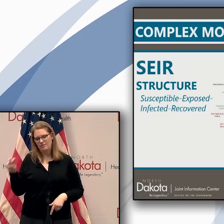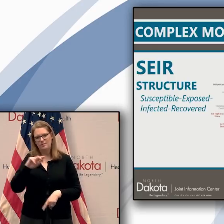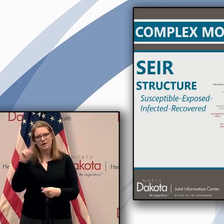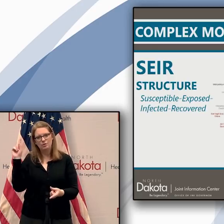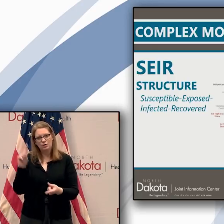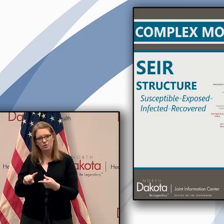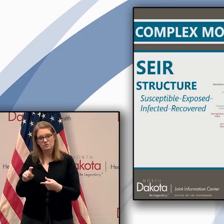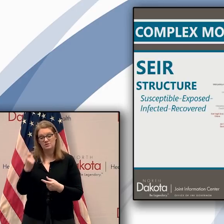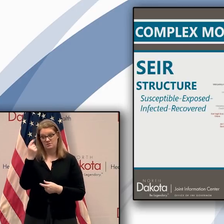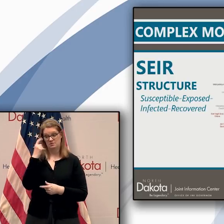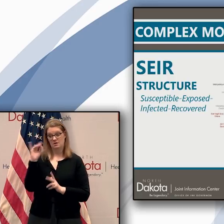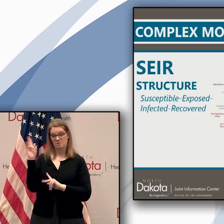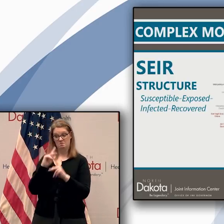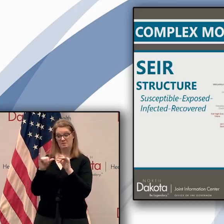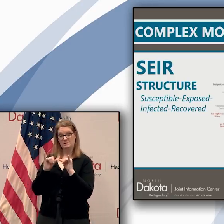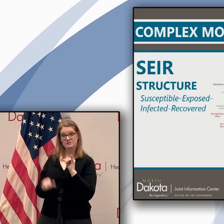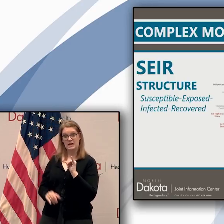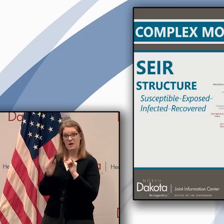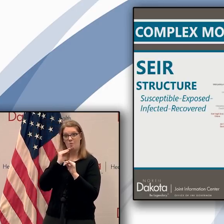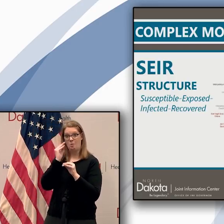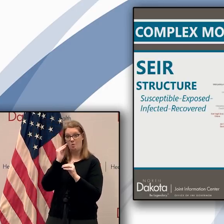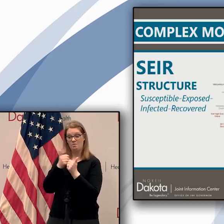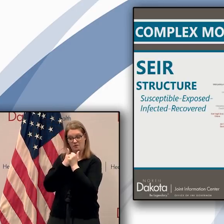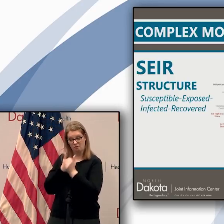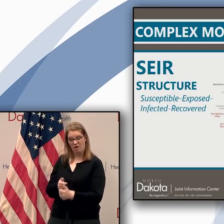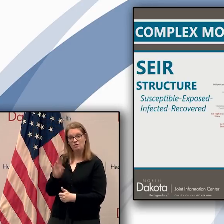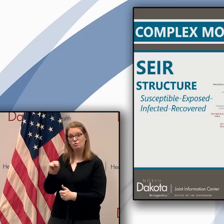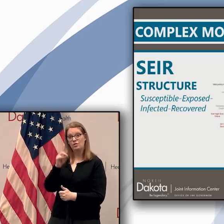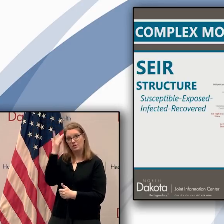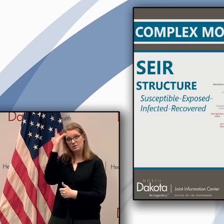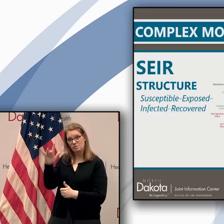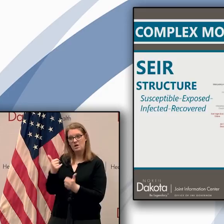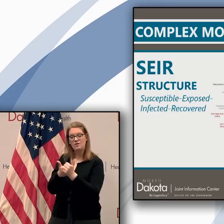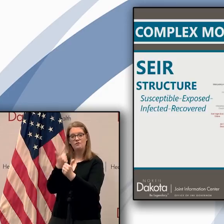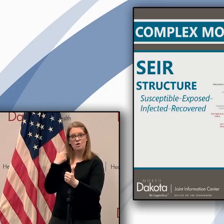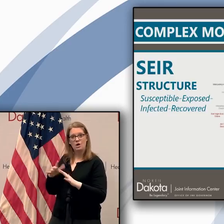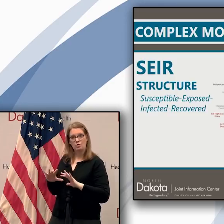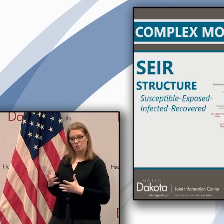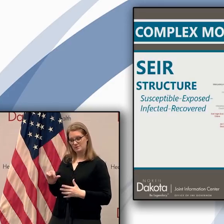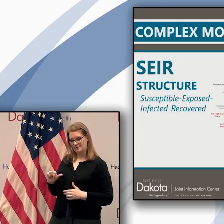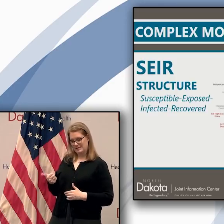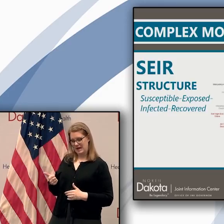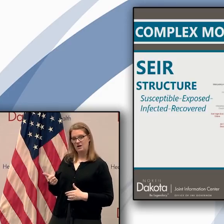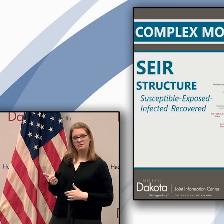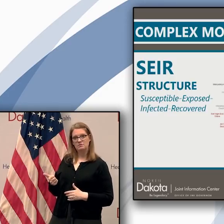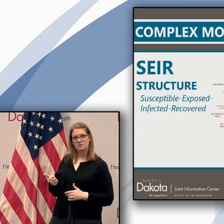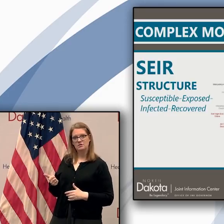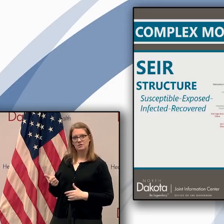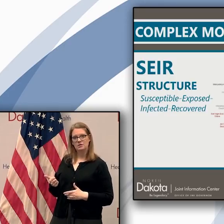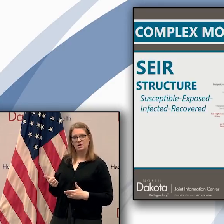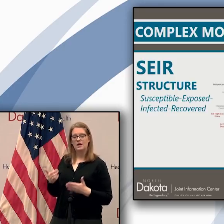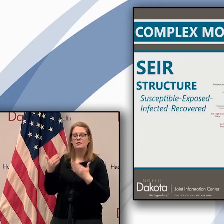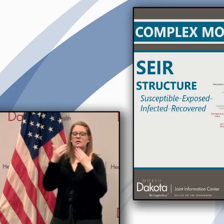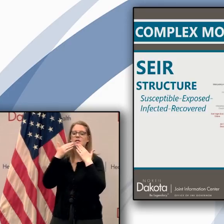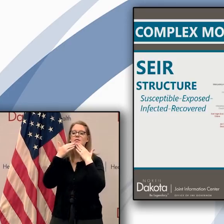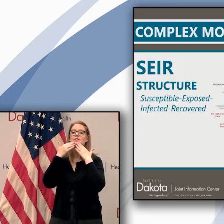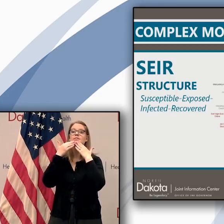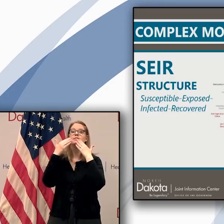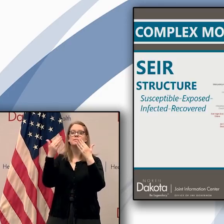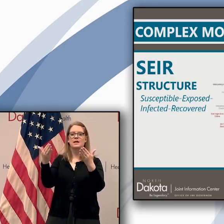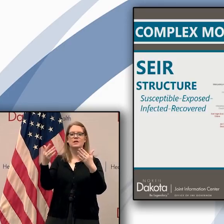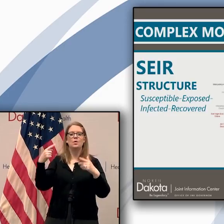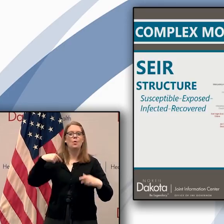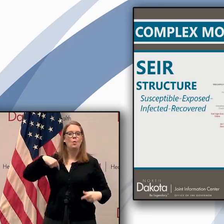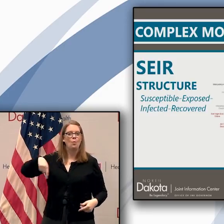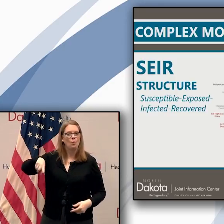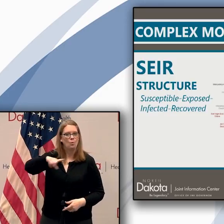are adhering to the North Dakota SMART guidelines. They're avoiding groups of 10, and together, I again want to say thank you. We're saving